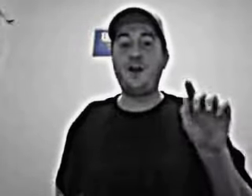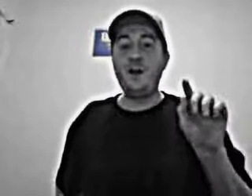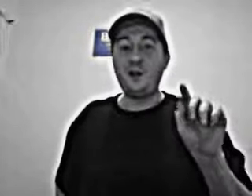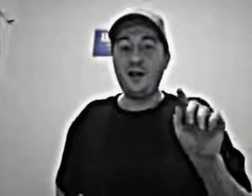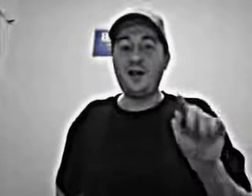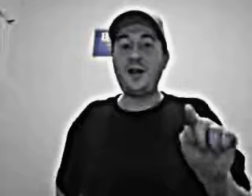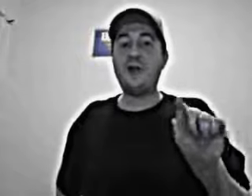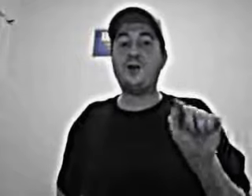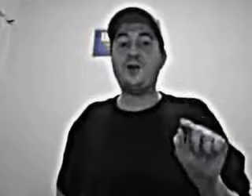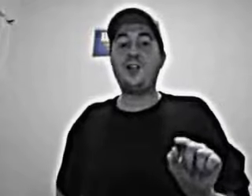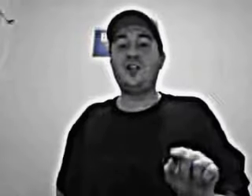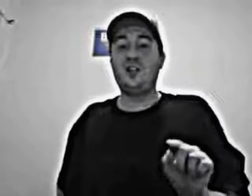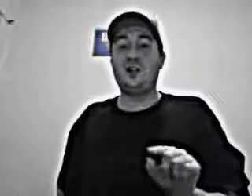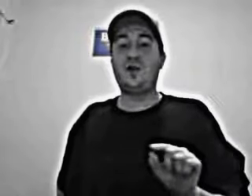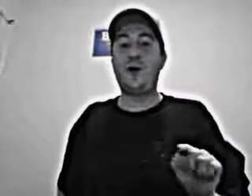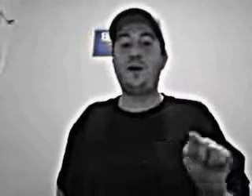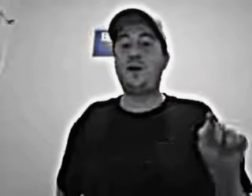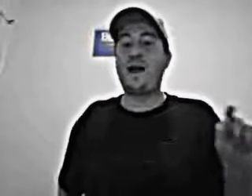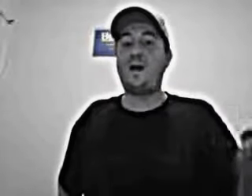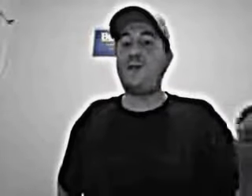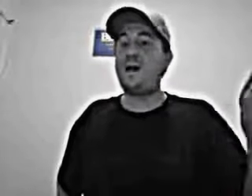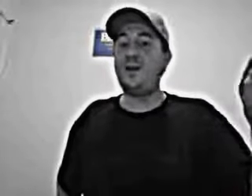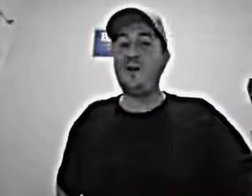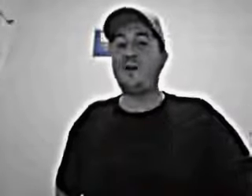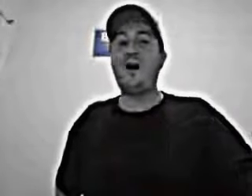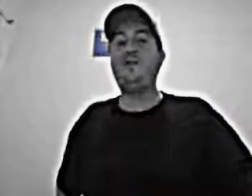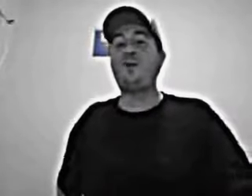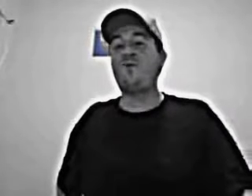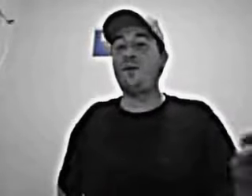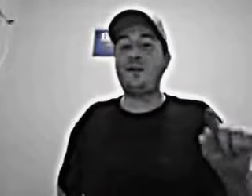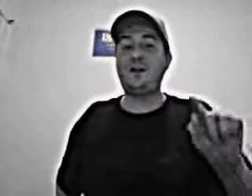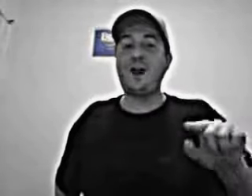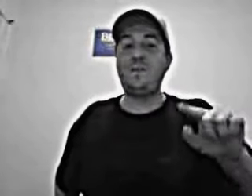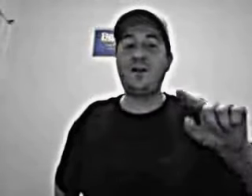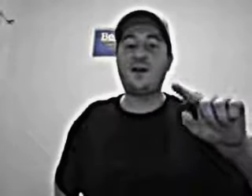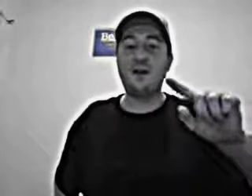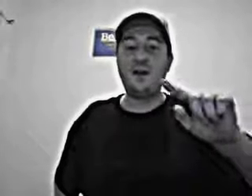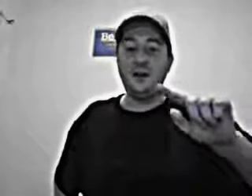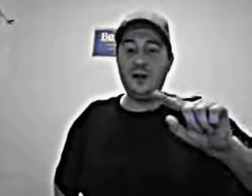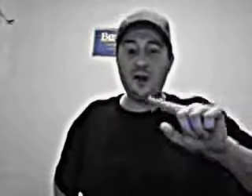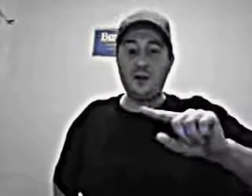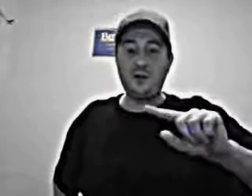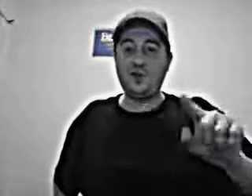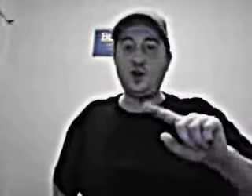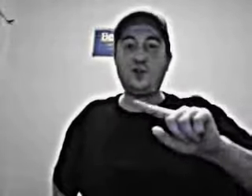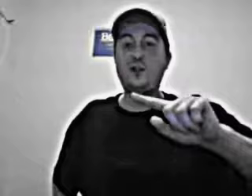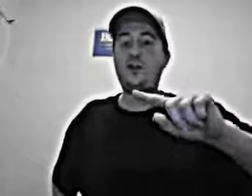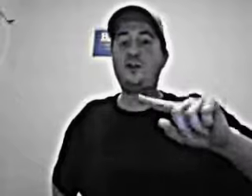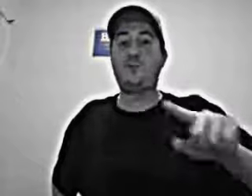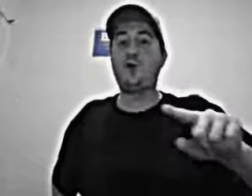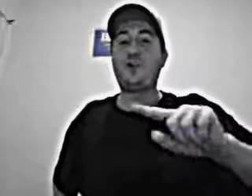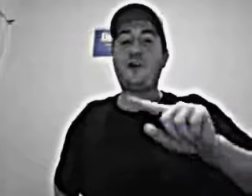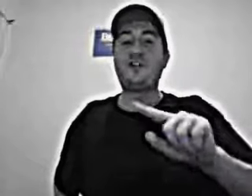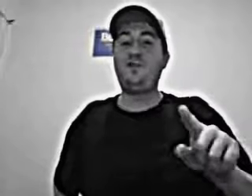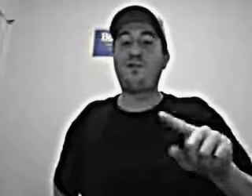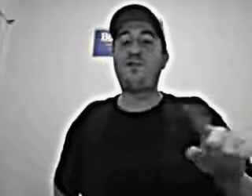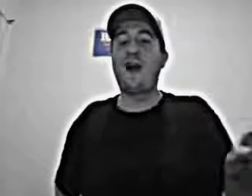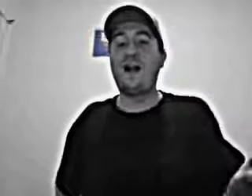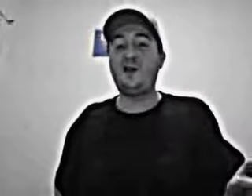we can turn this shit around in Alabama they love their fucking communist you know socialist progressive liberal haters